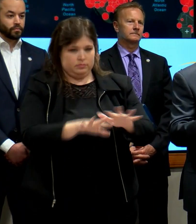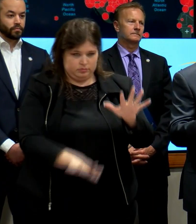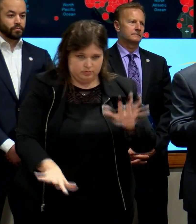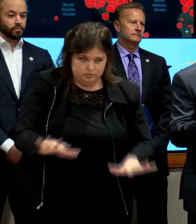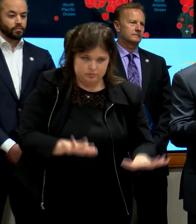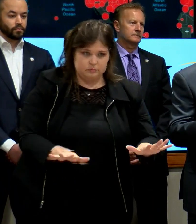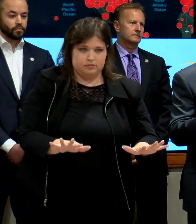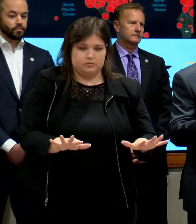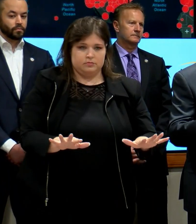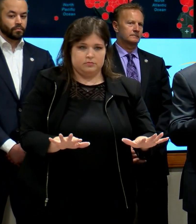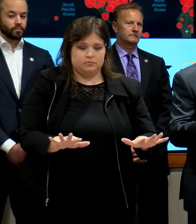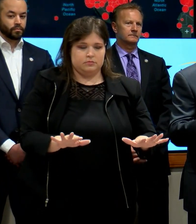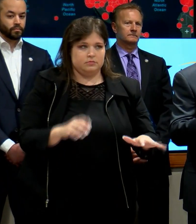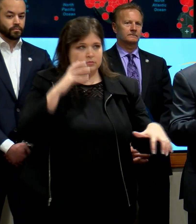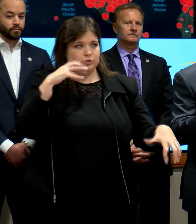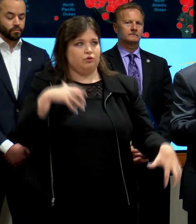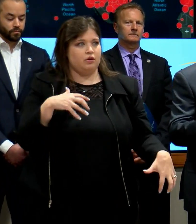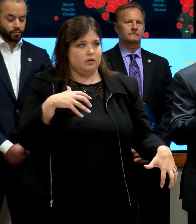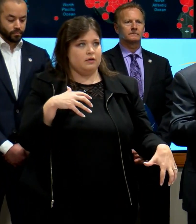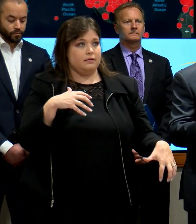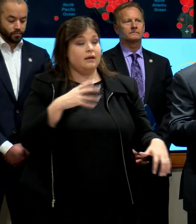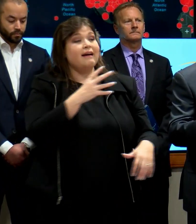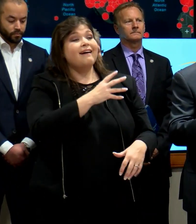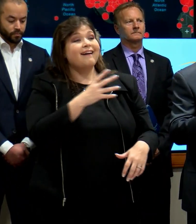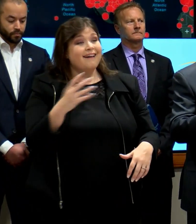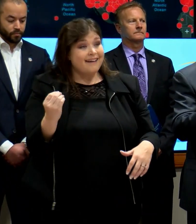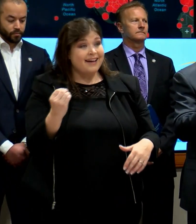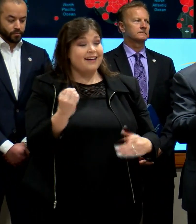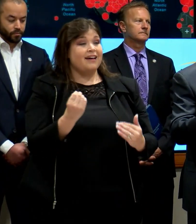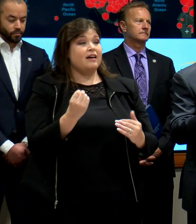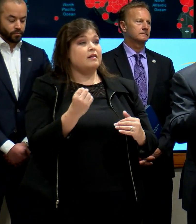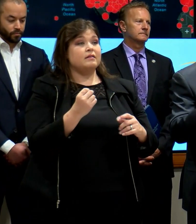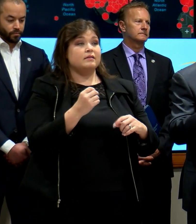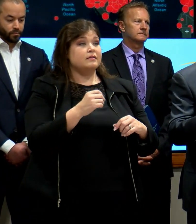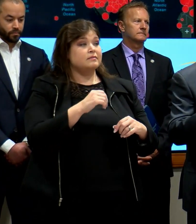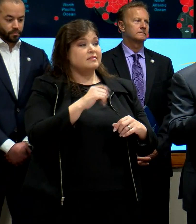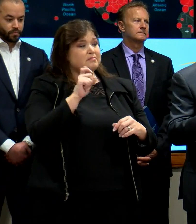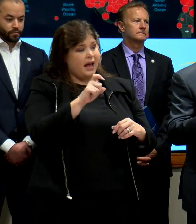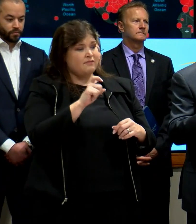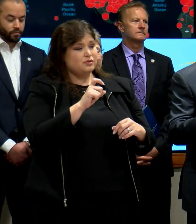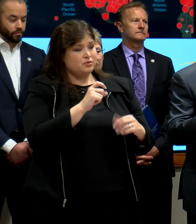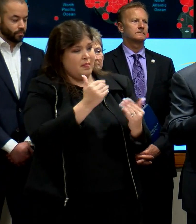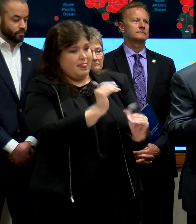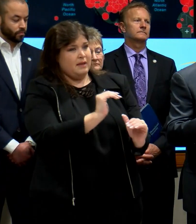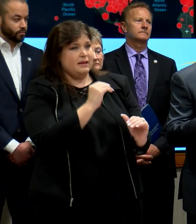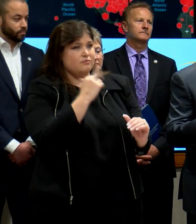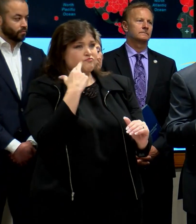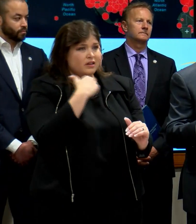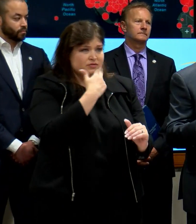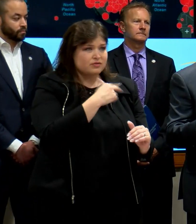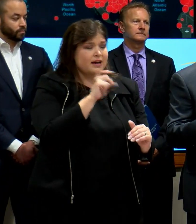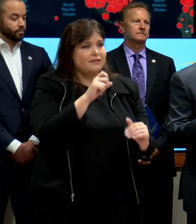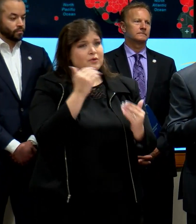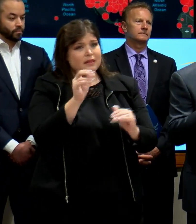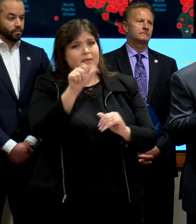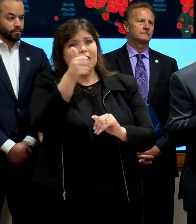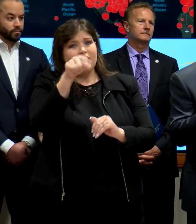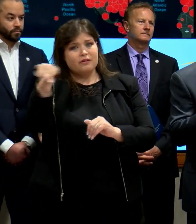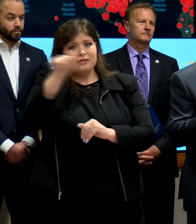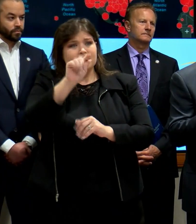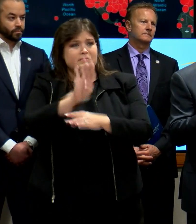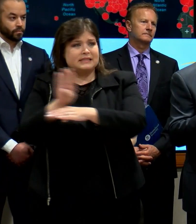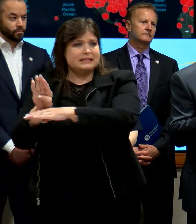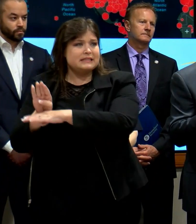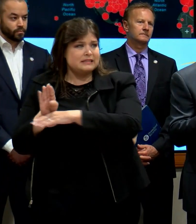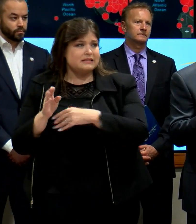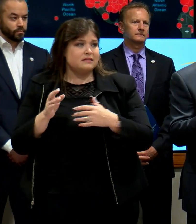pronouncement today was saying to restrict people from eating establishments and other institutions. So everybody